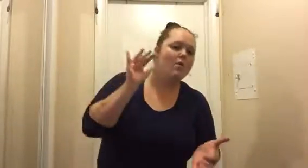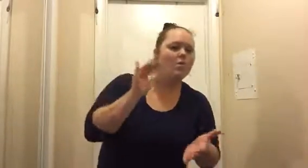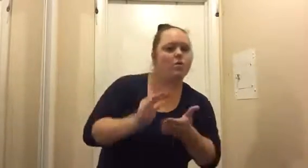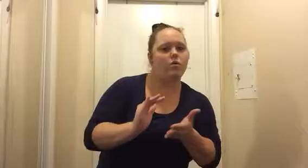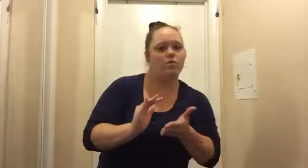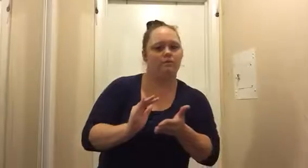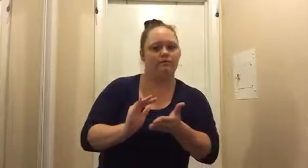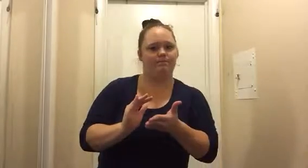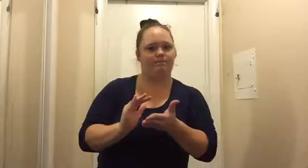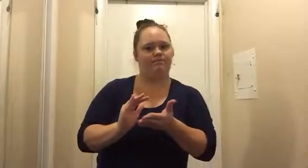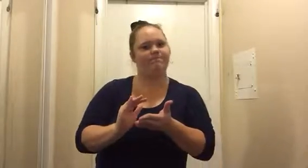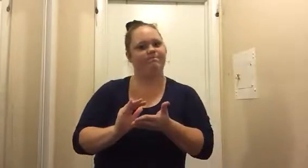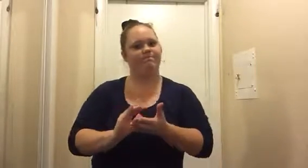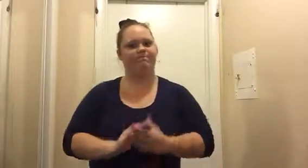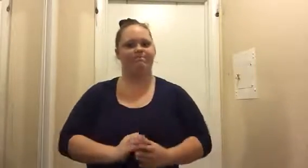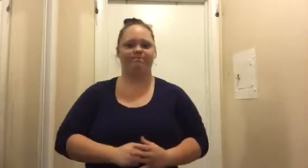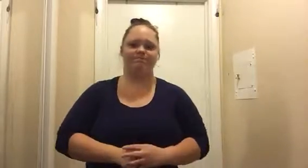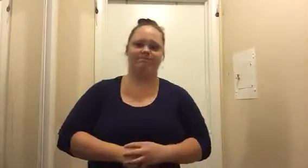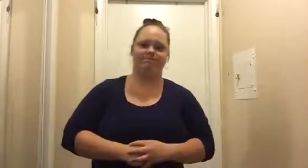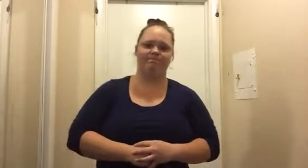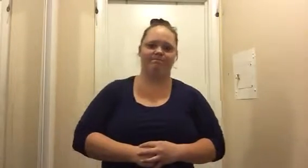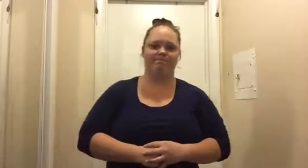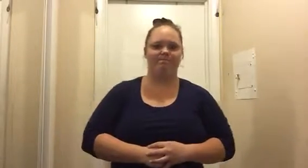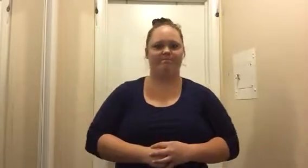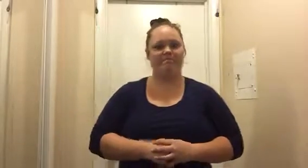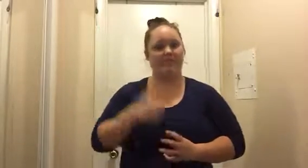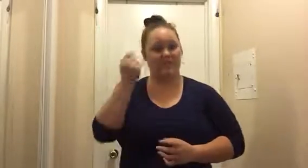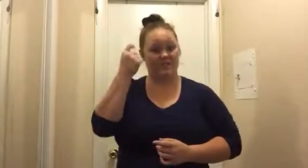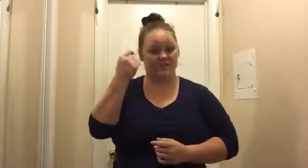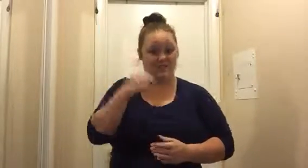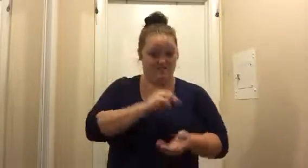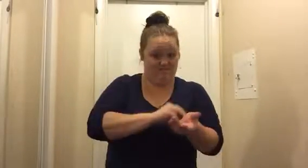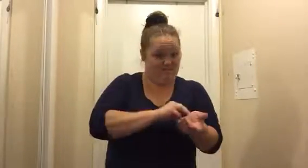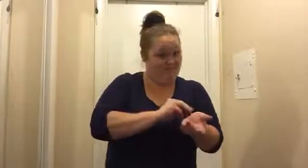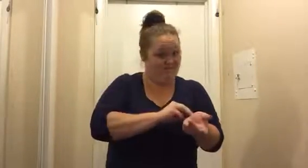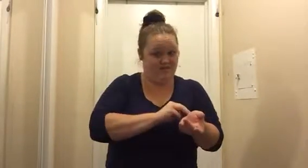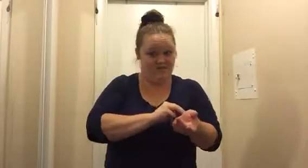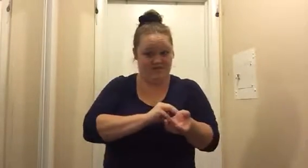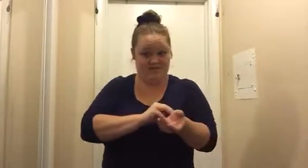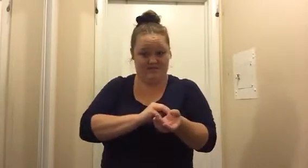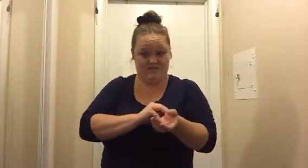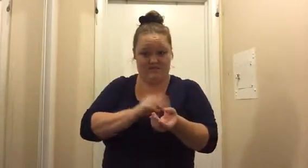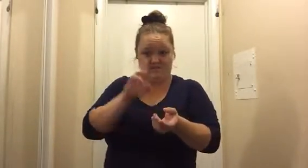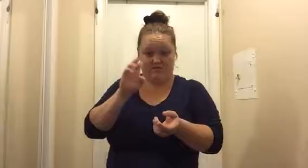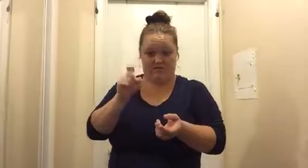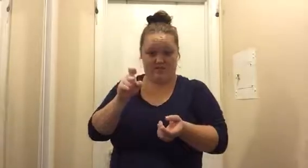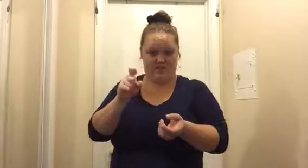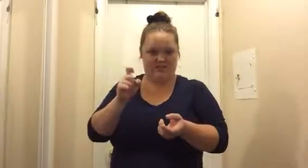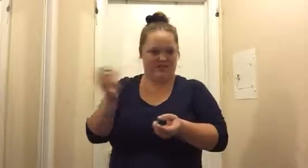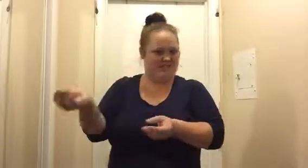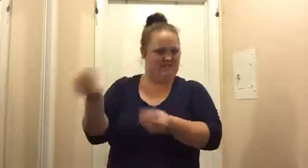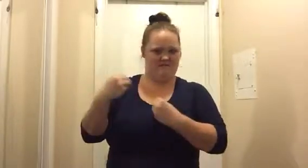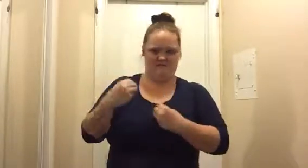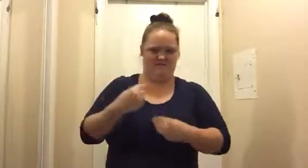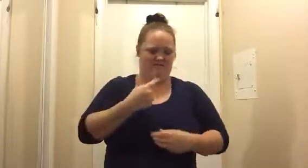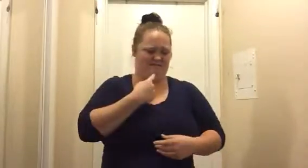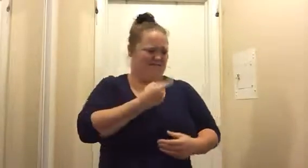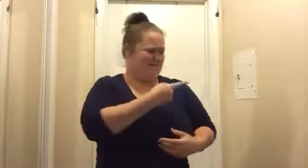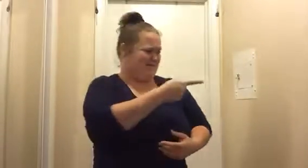I didn't have a doctor that would prescribe me naltrexone back then. In fact, when I mentioned it to anybody, they said, "What?" So I ordered my pills from